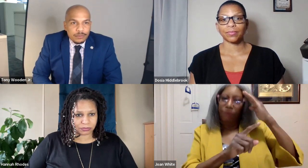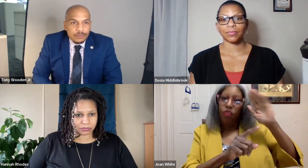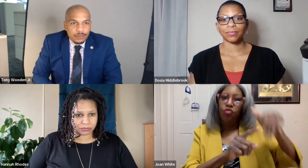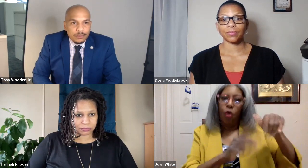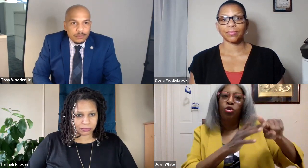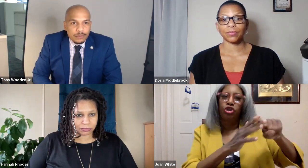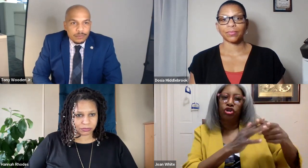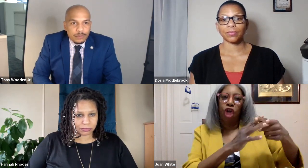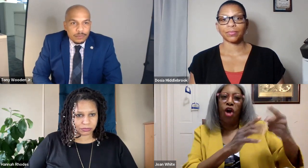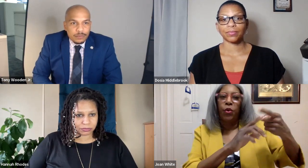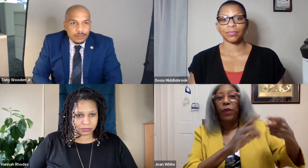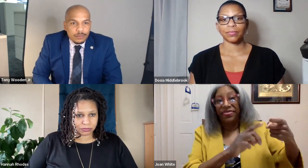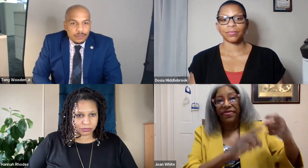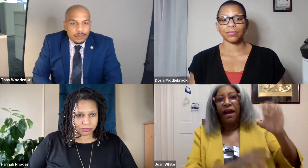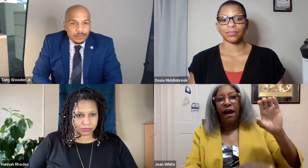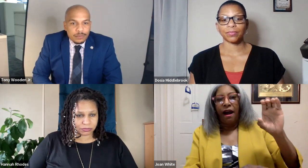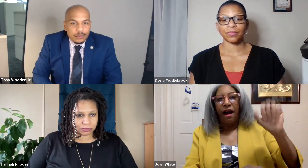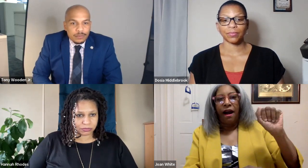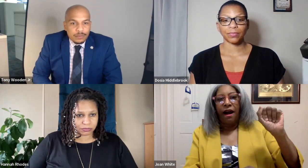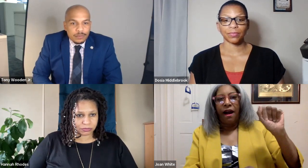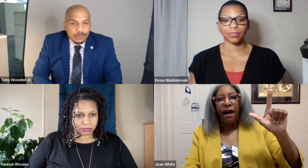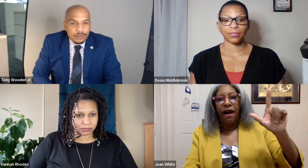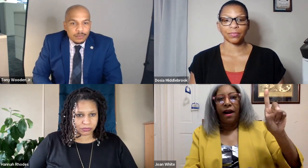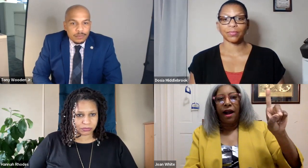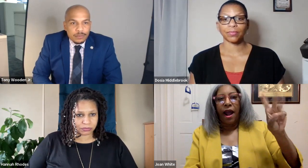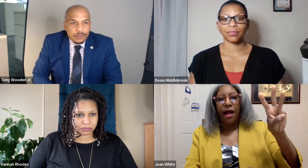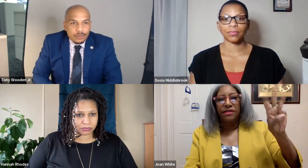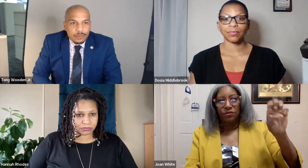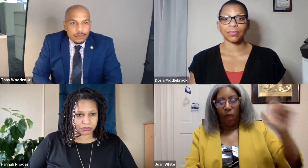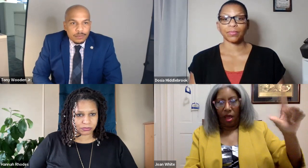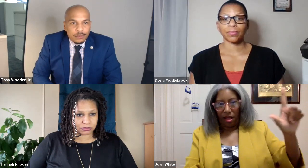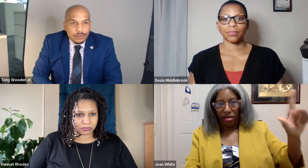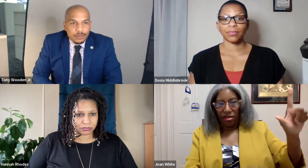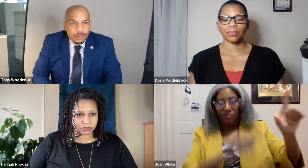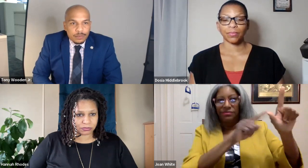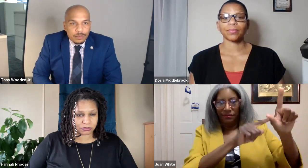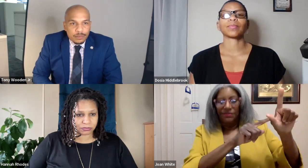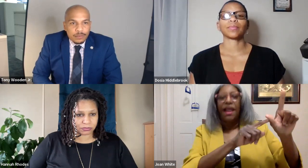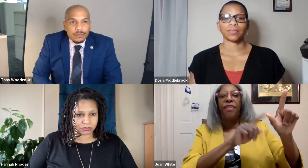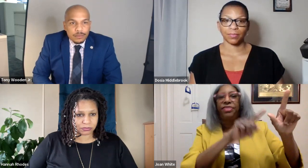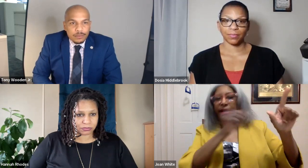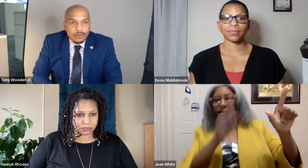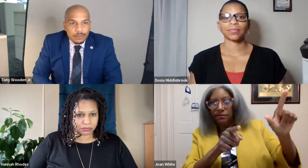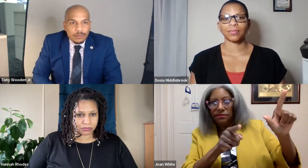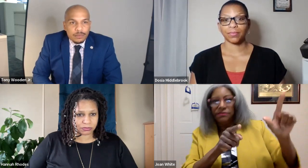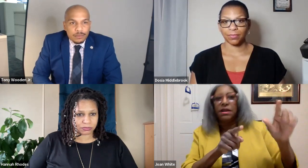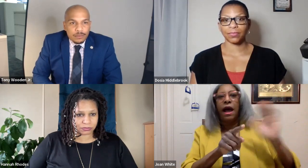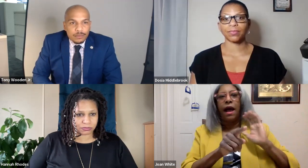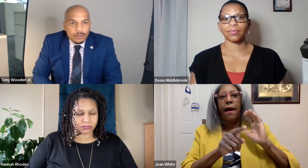family, that history, we know that it started with the Codwells,